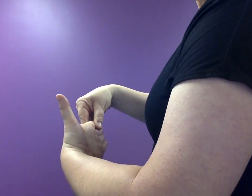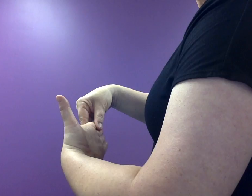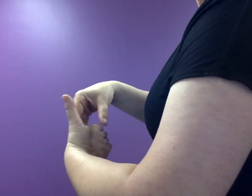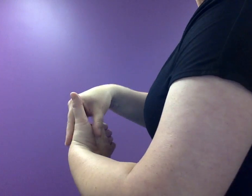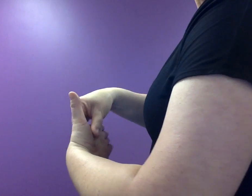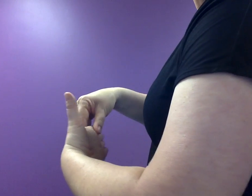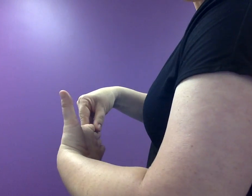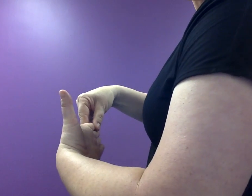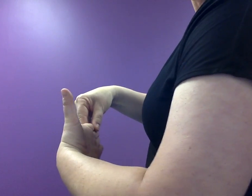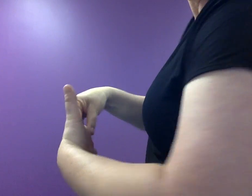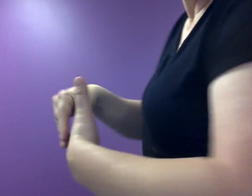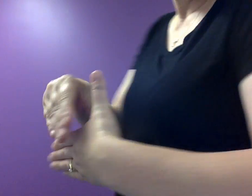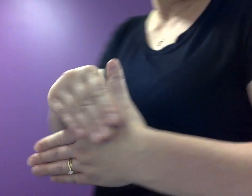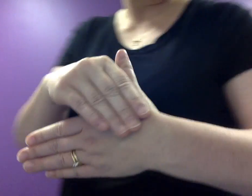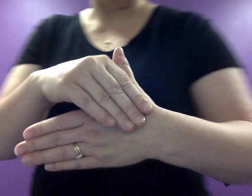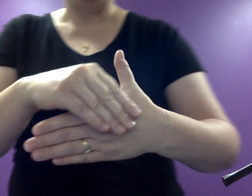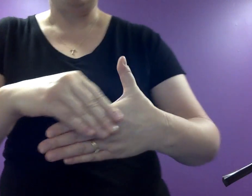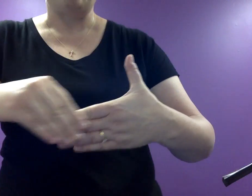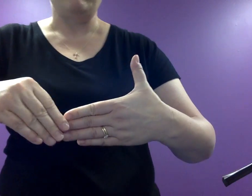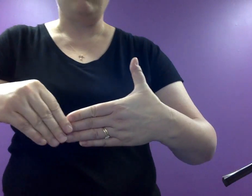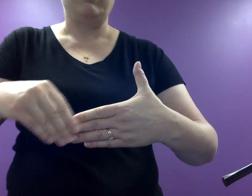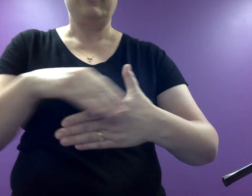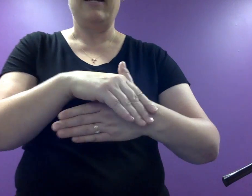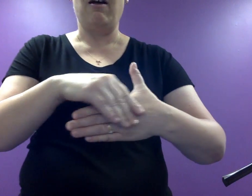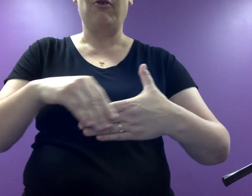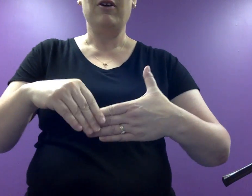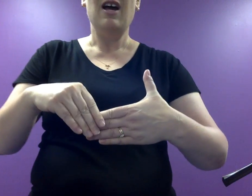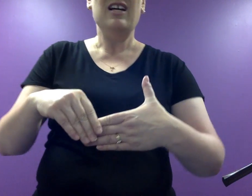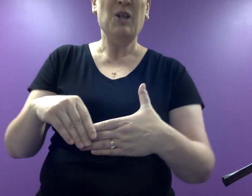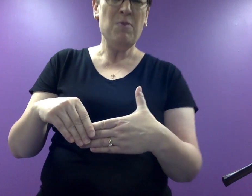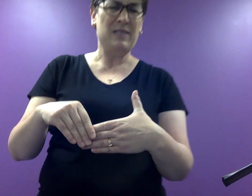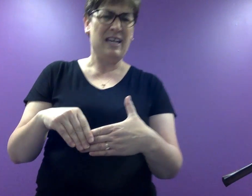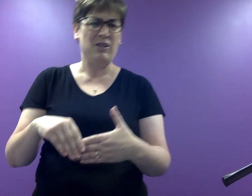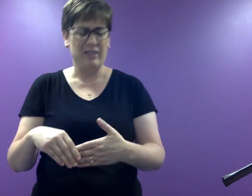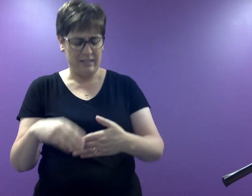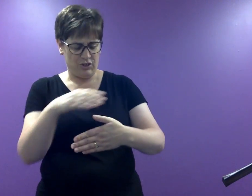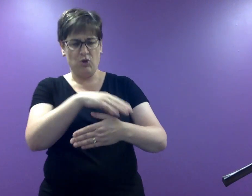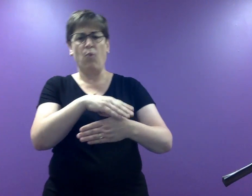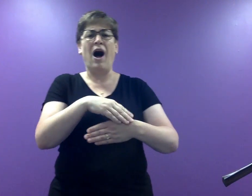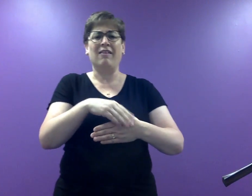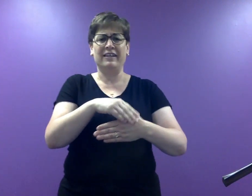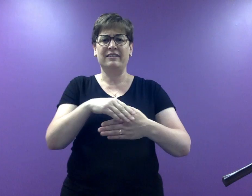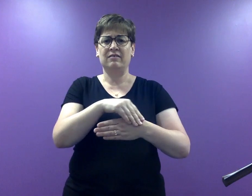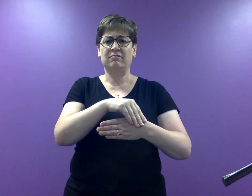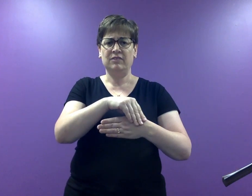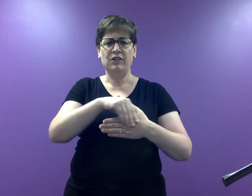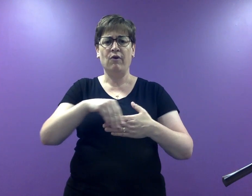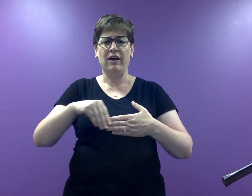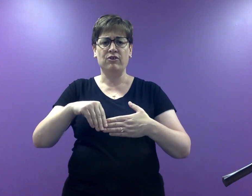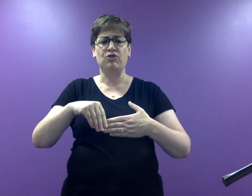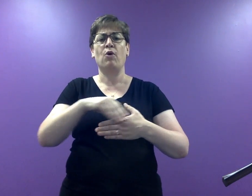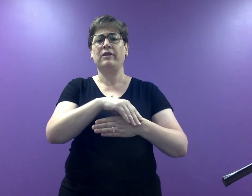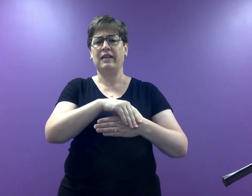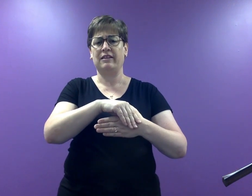And you're going out. And you're just following right along. Dollar. It's almost like this is your wallet, you know, and you're showing that there